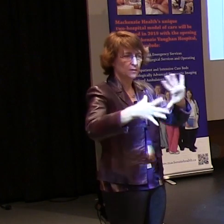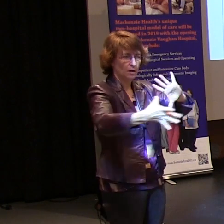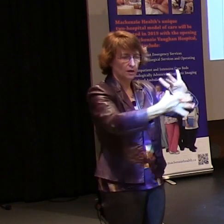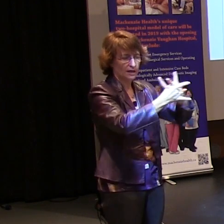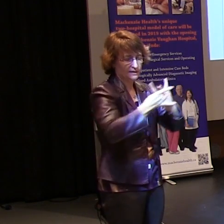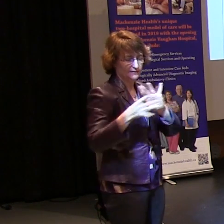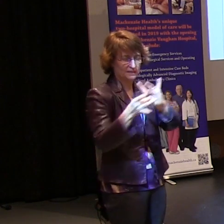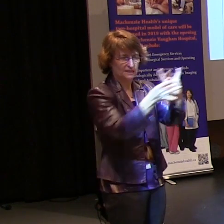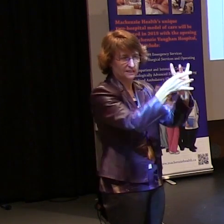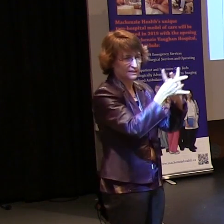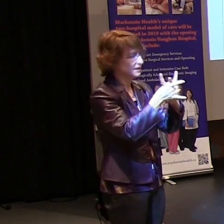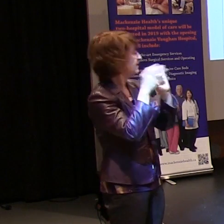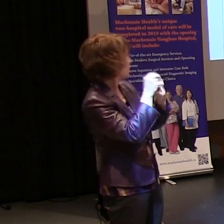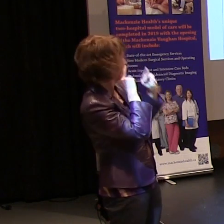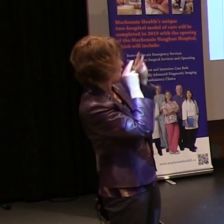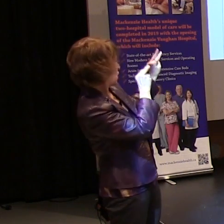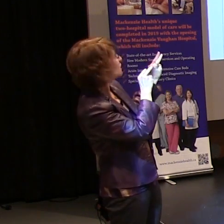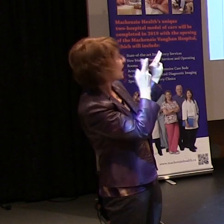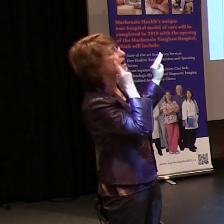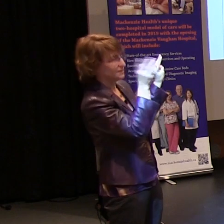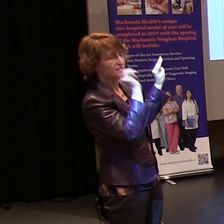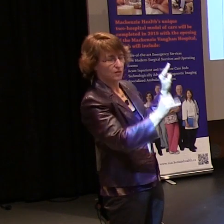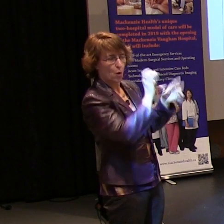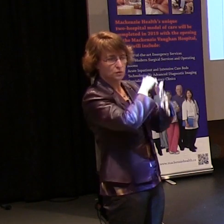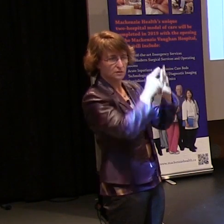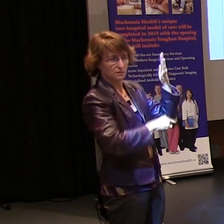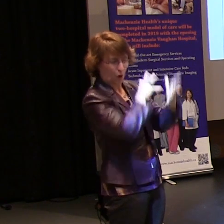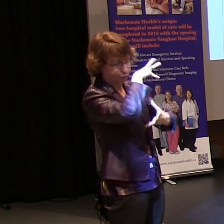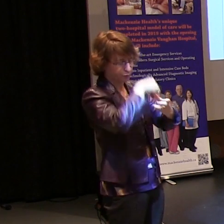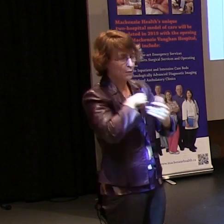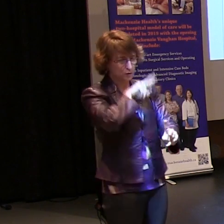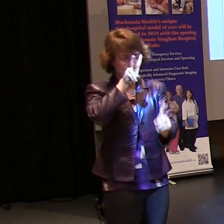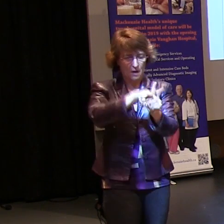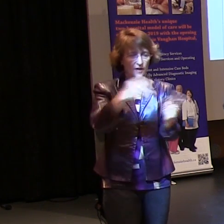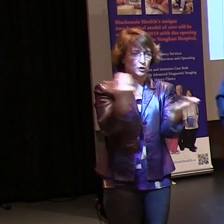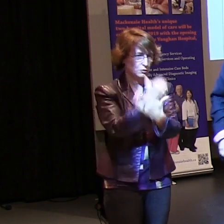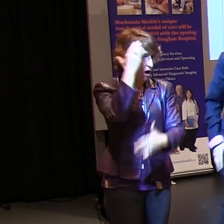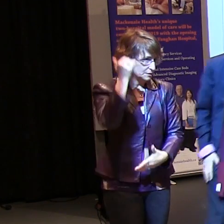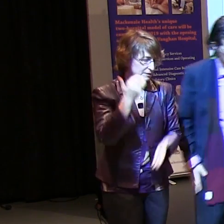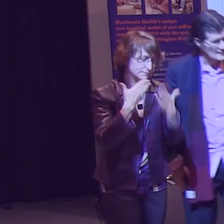That's what this means for me, and that's what we're looking to do in the new hospital. Thank you.